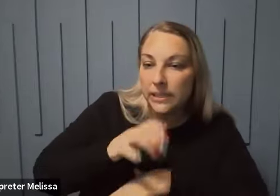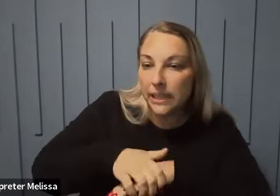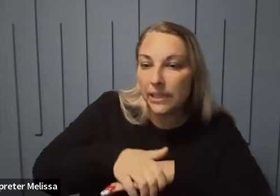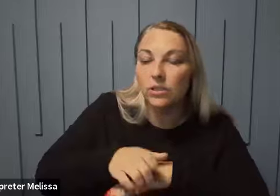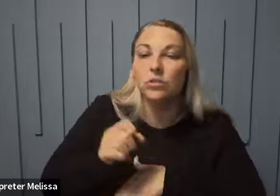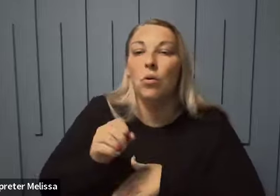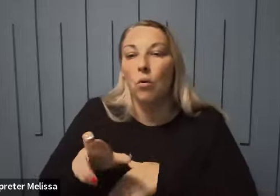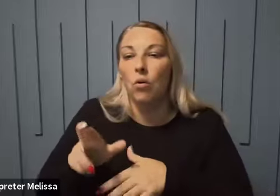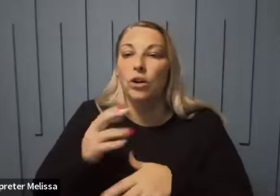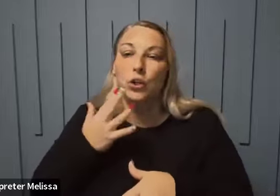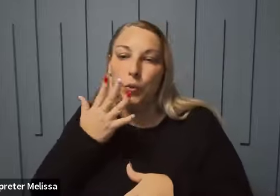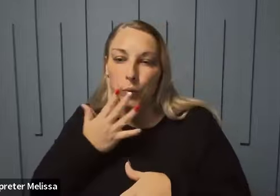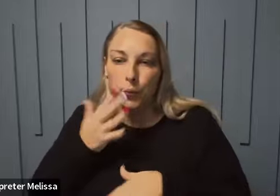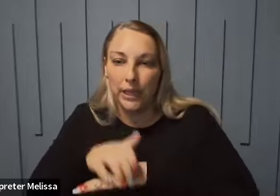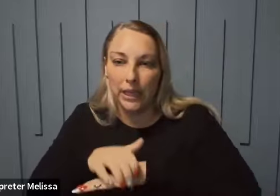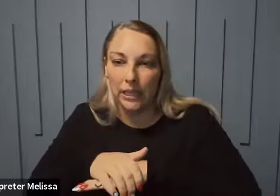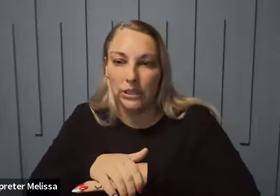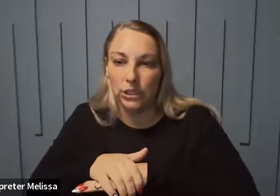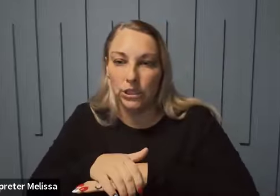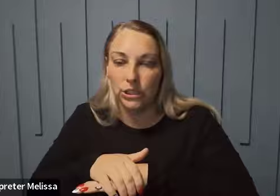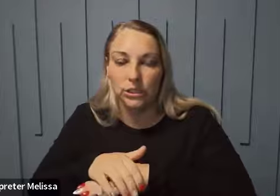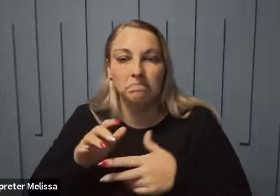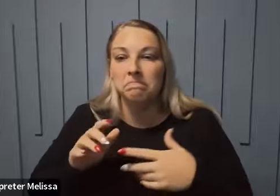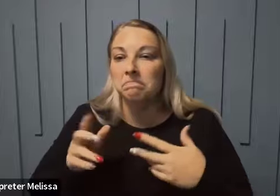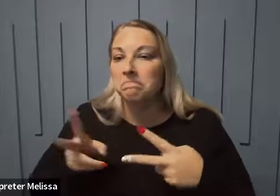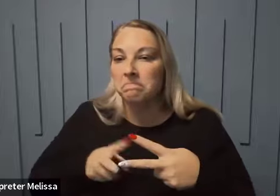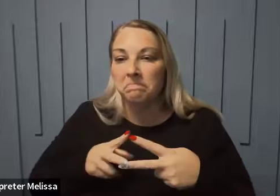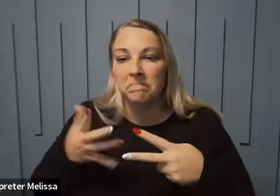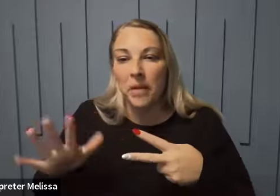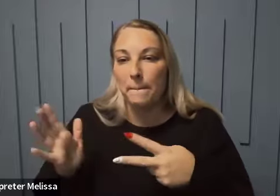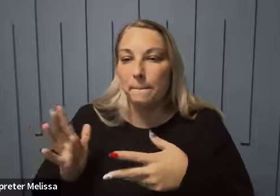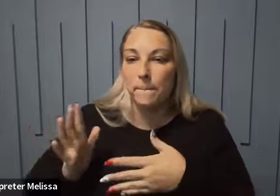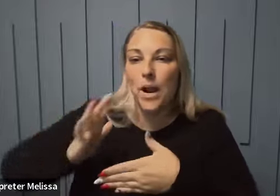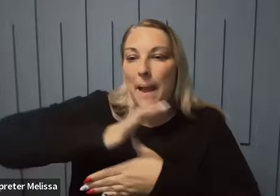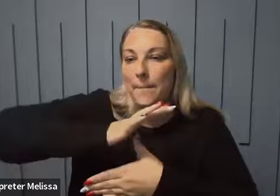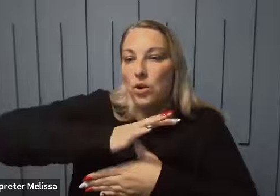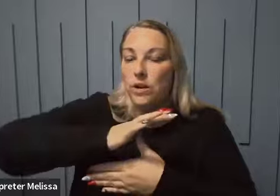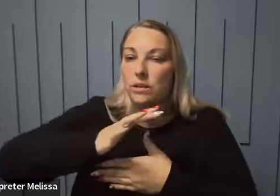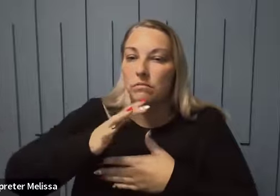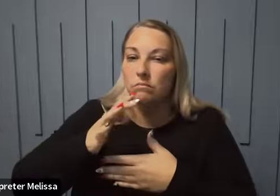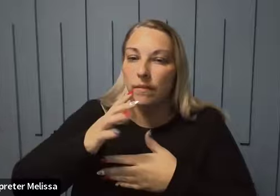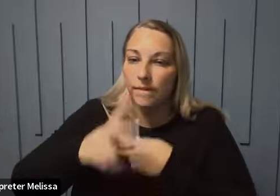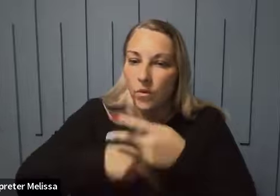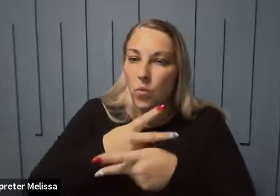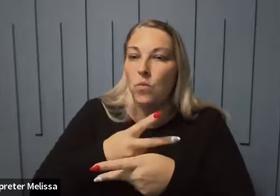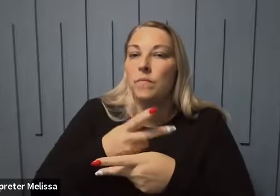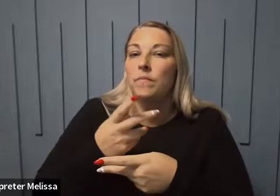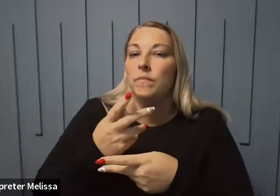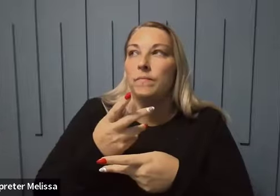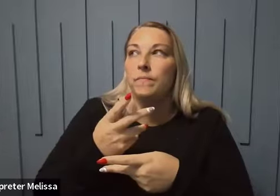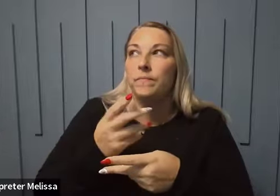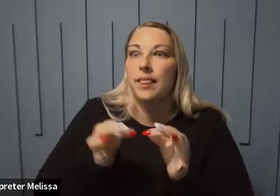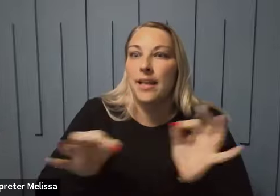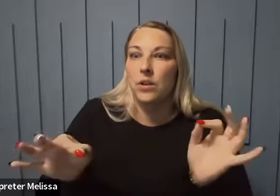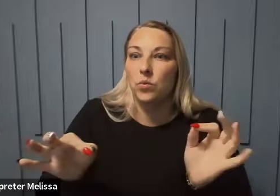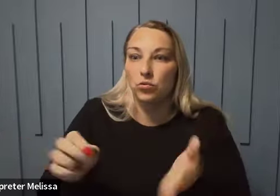you can cue in English. Like these are ways, it's the primary form of the language, but it's not, you could